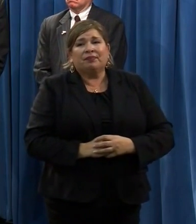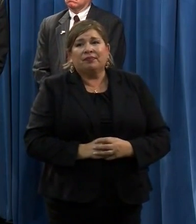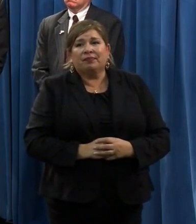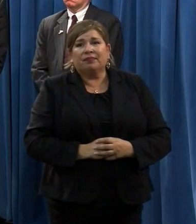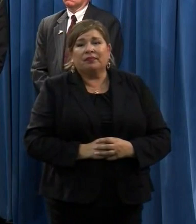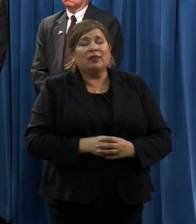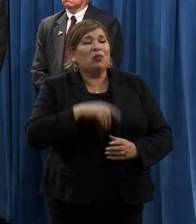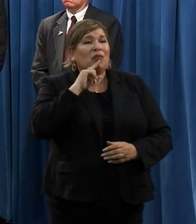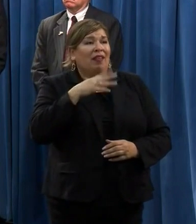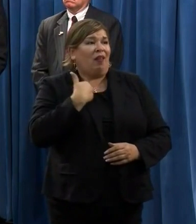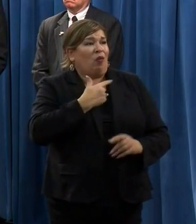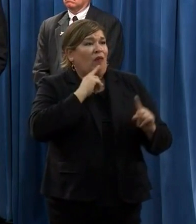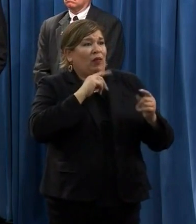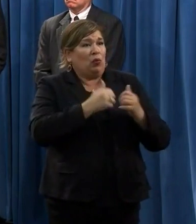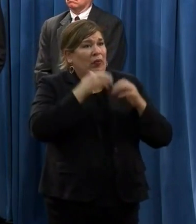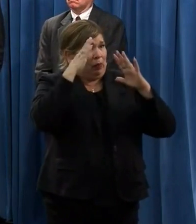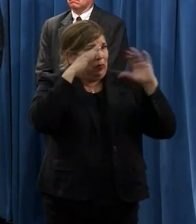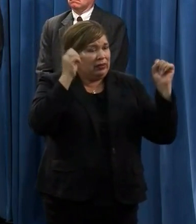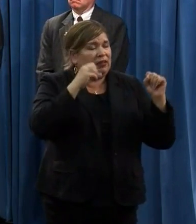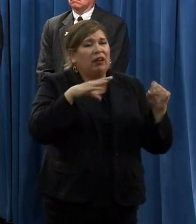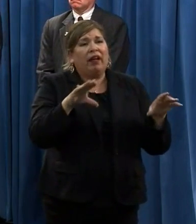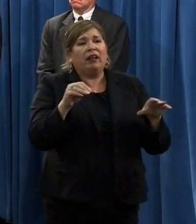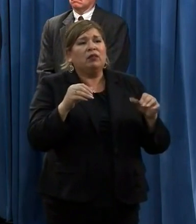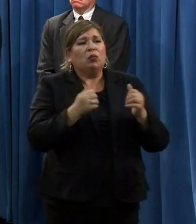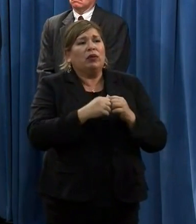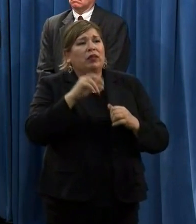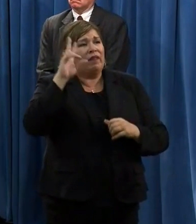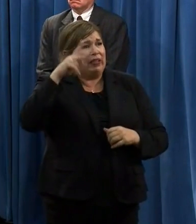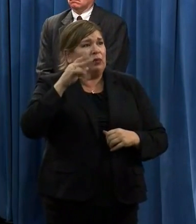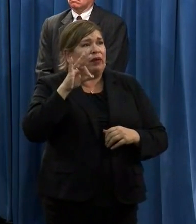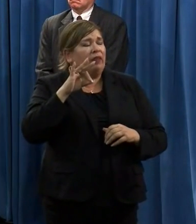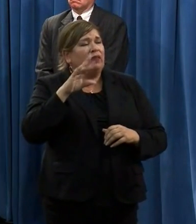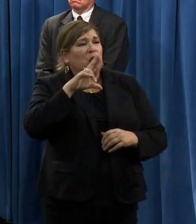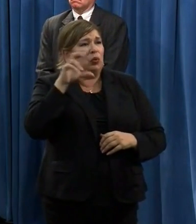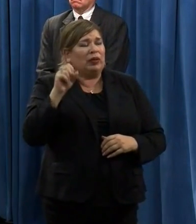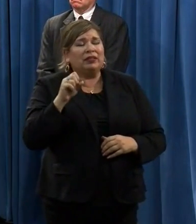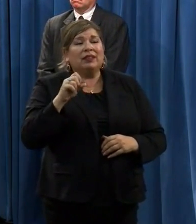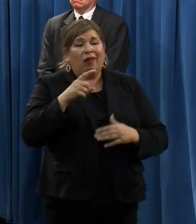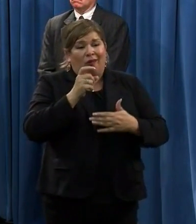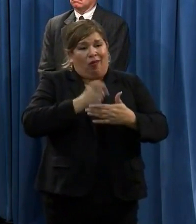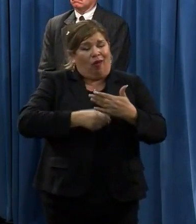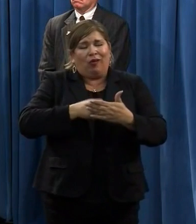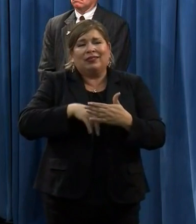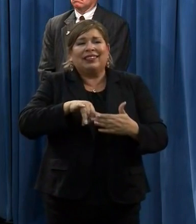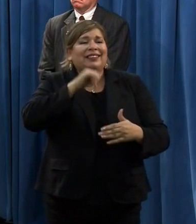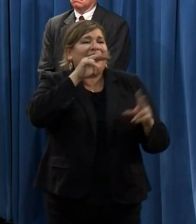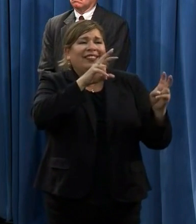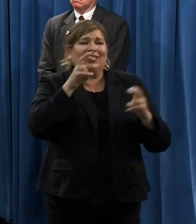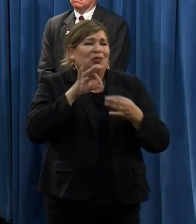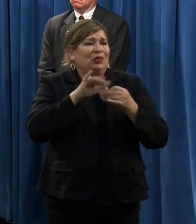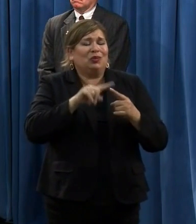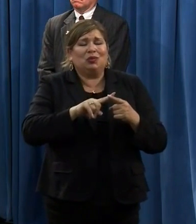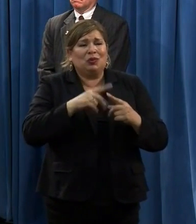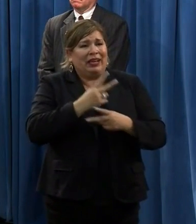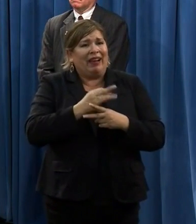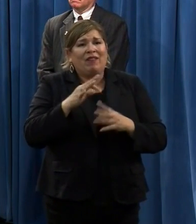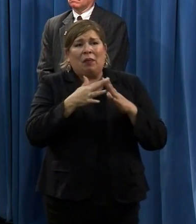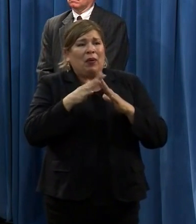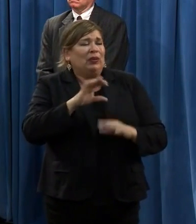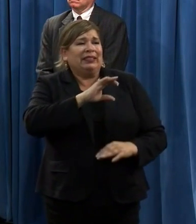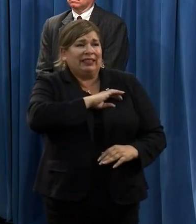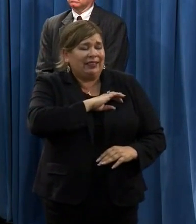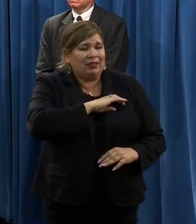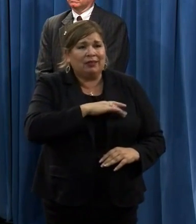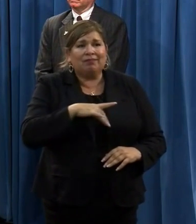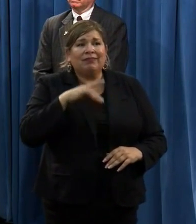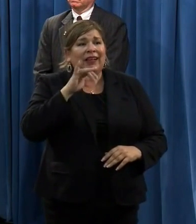had with the President of the United States and the Vice President, that's not a factor as it relates to taking care of American citizens. Was never going to be a